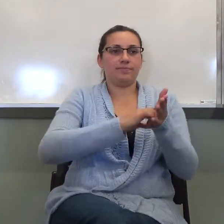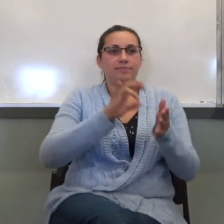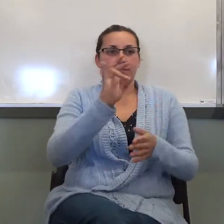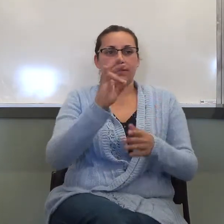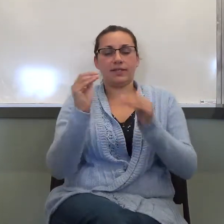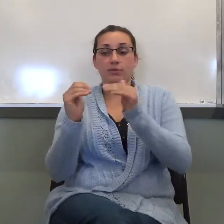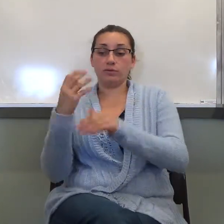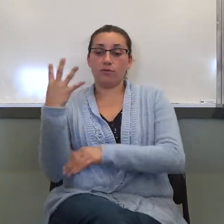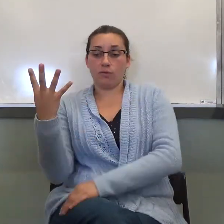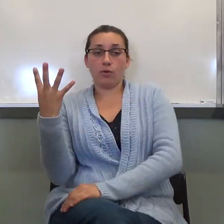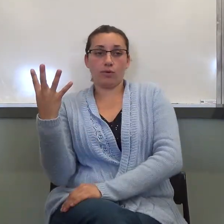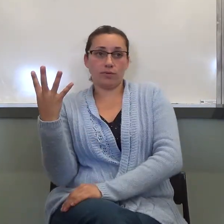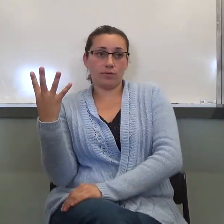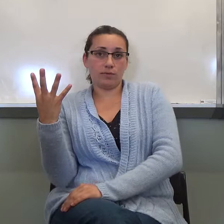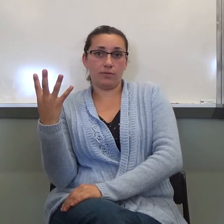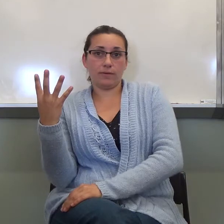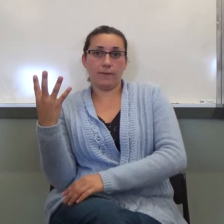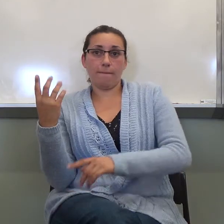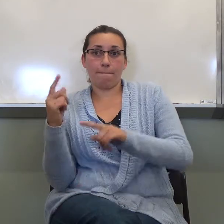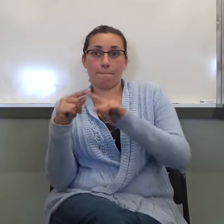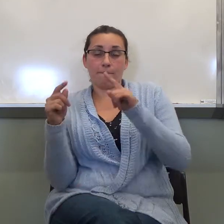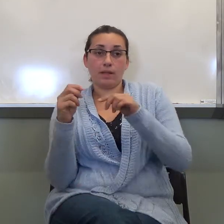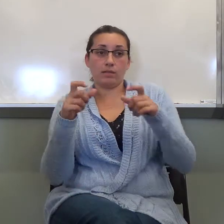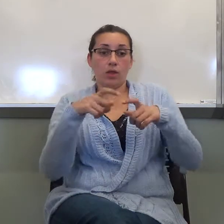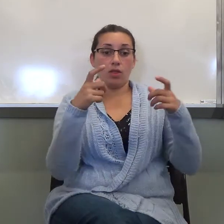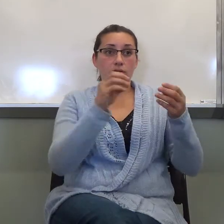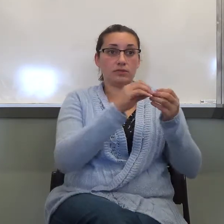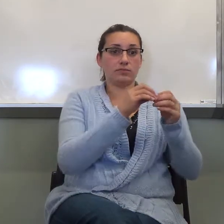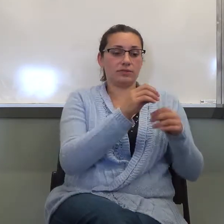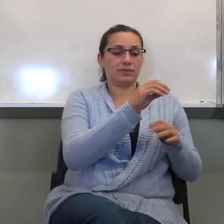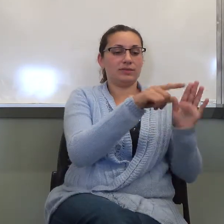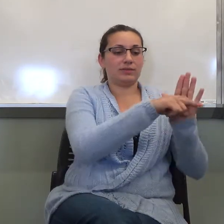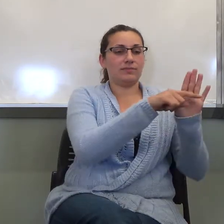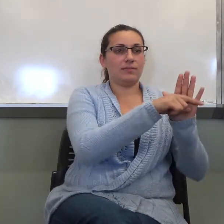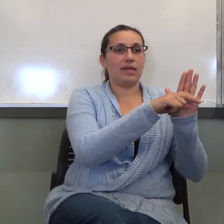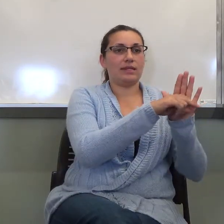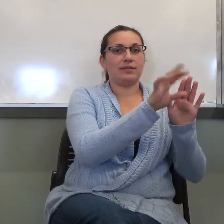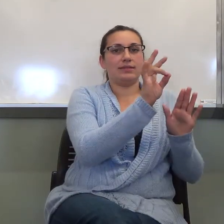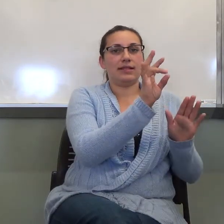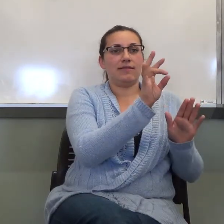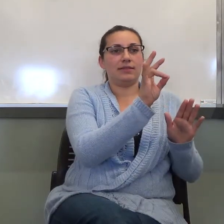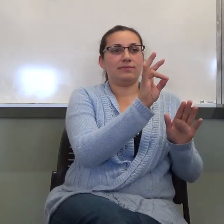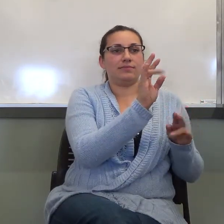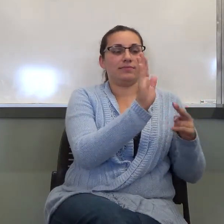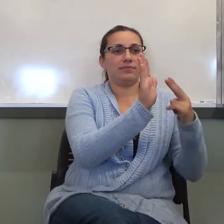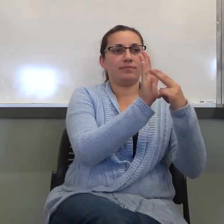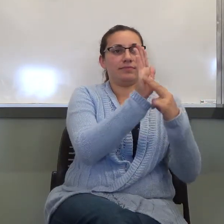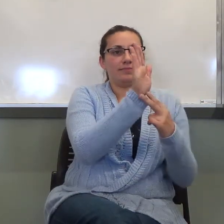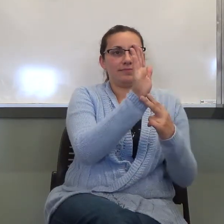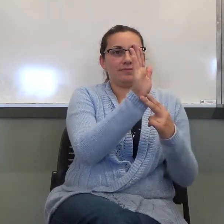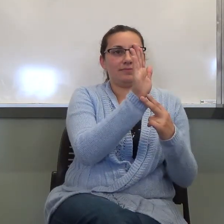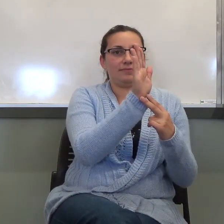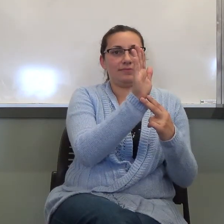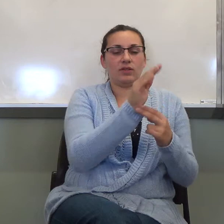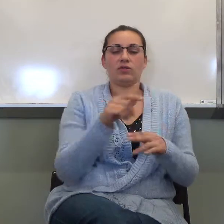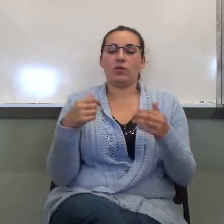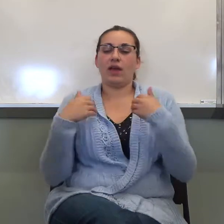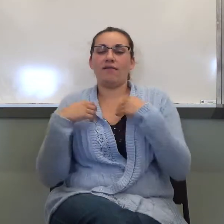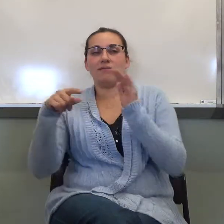the one with the larger absolute value is that minus 7. So you take its sign and attach it. And there it is, minus 4. So it